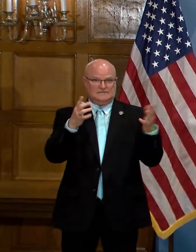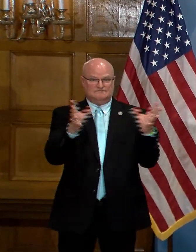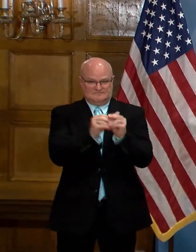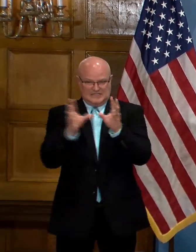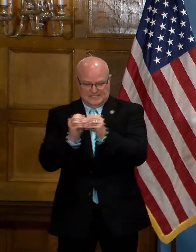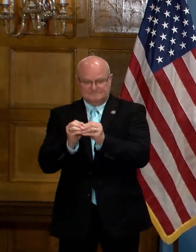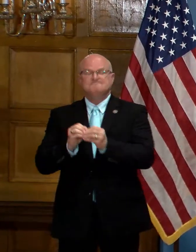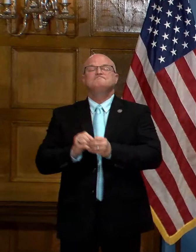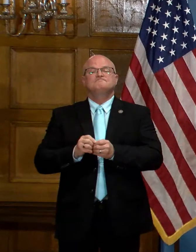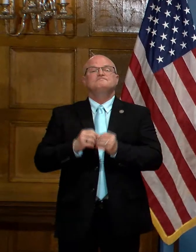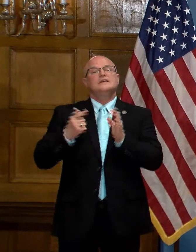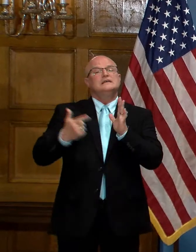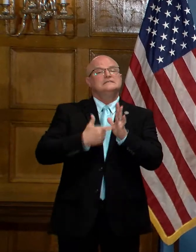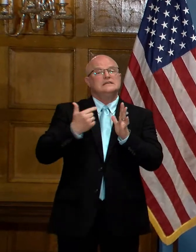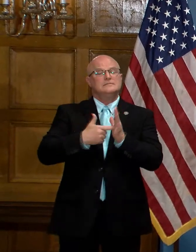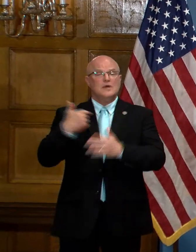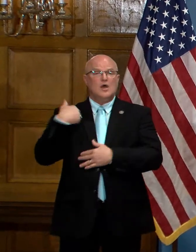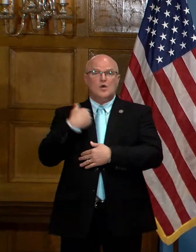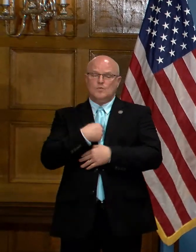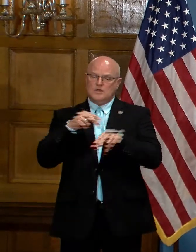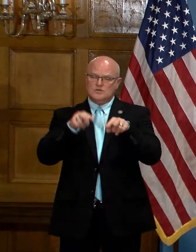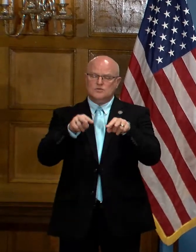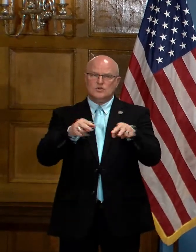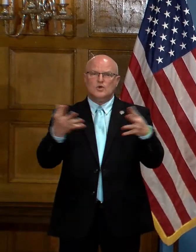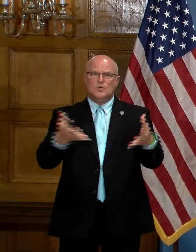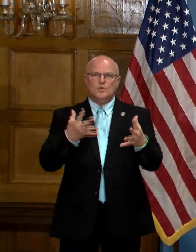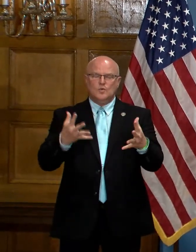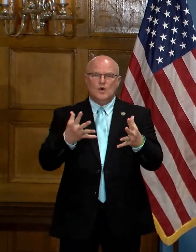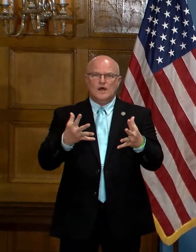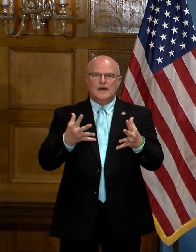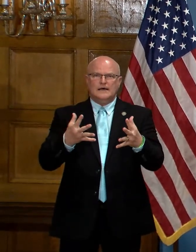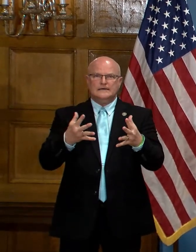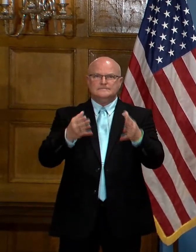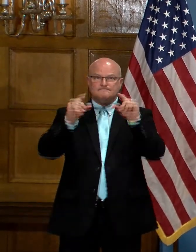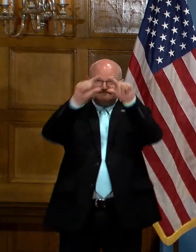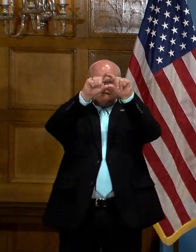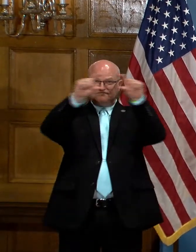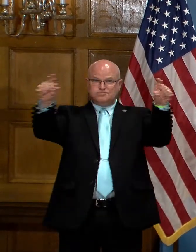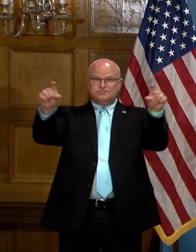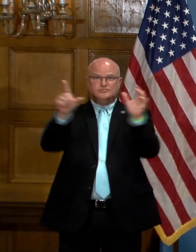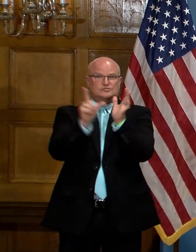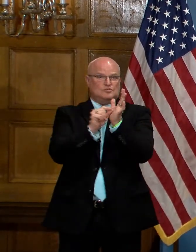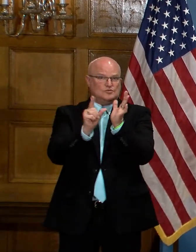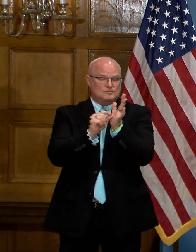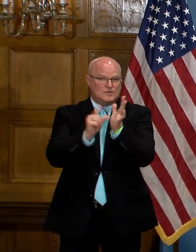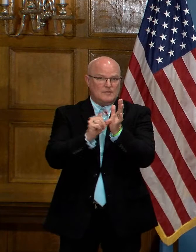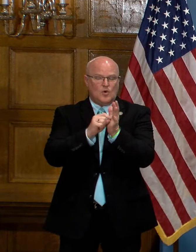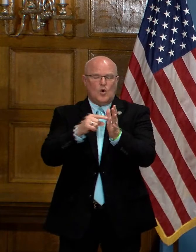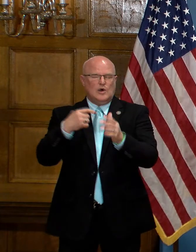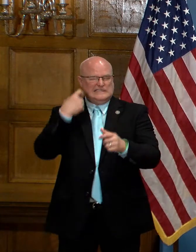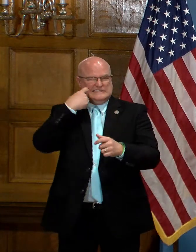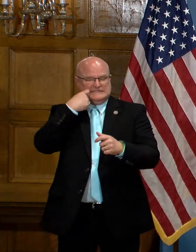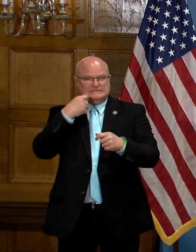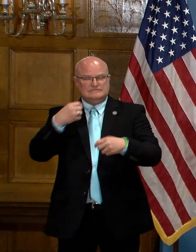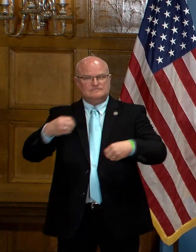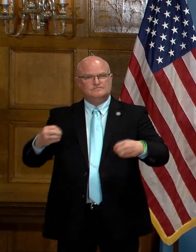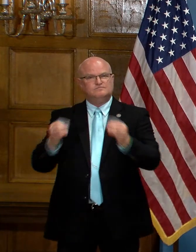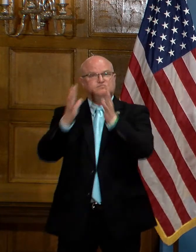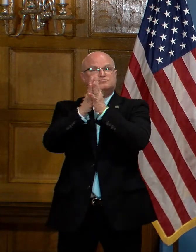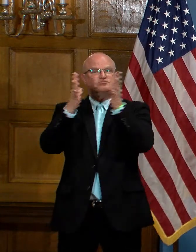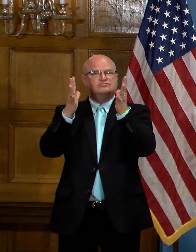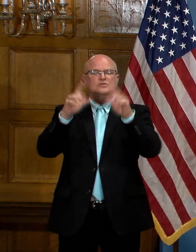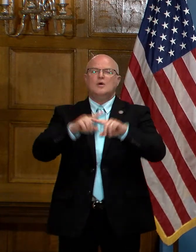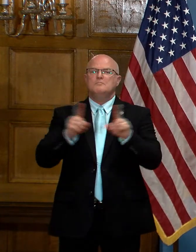that sometimes we just look at what grabs the headlines or the latest controversy, and we forget the